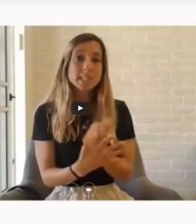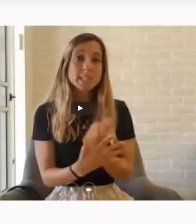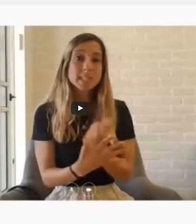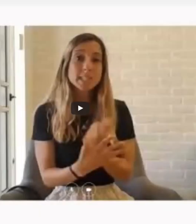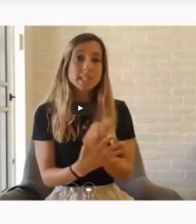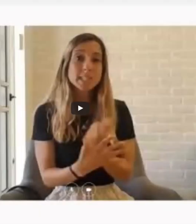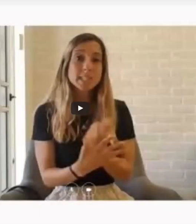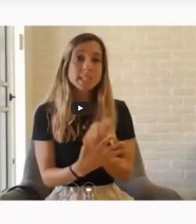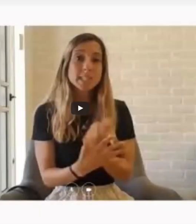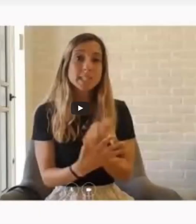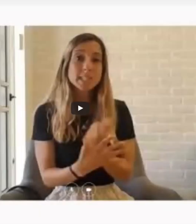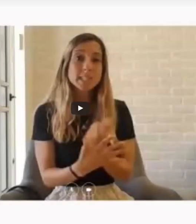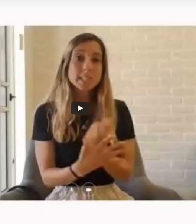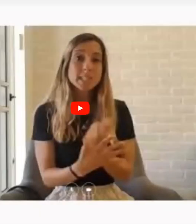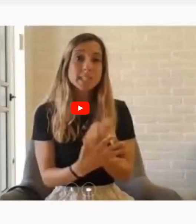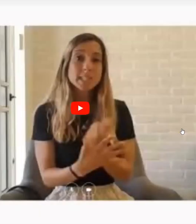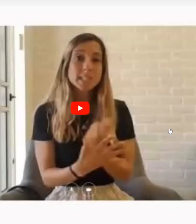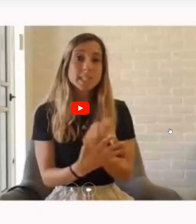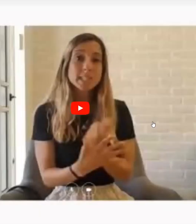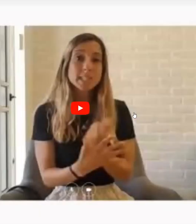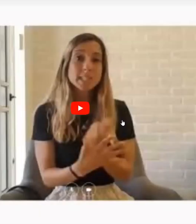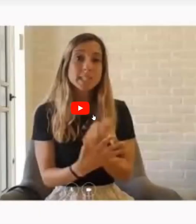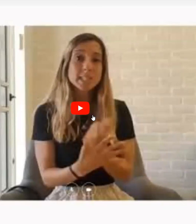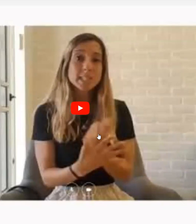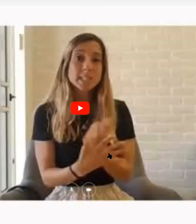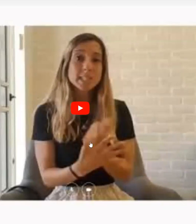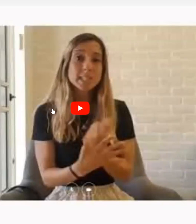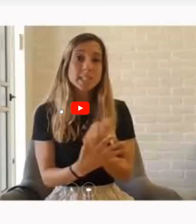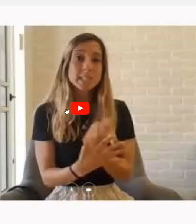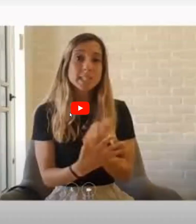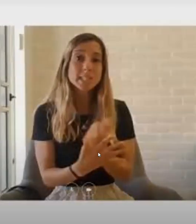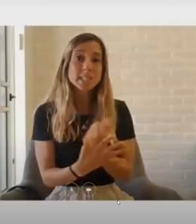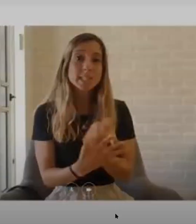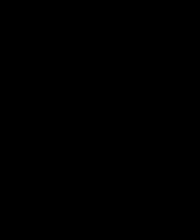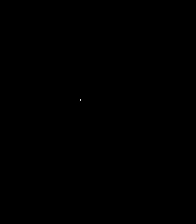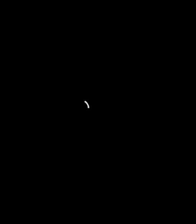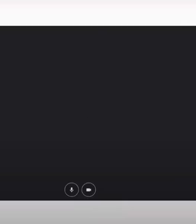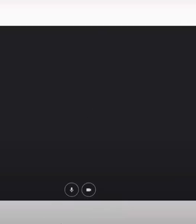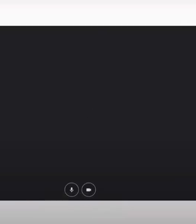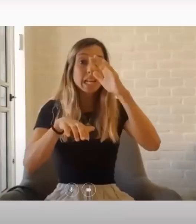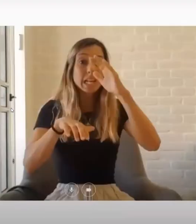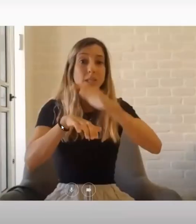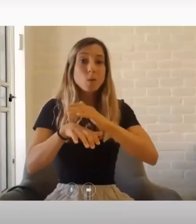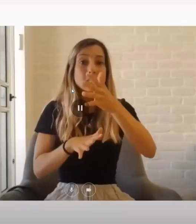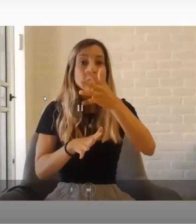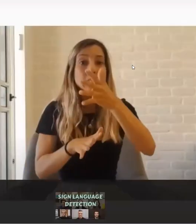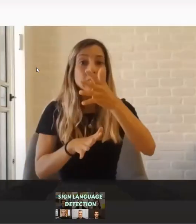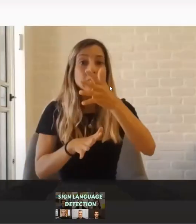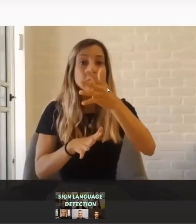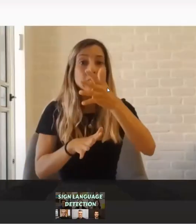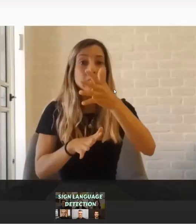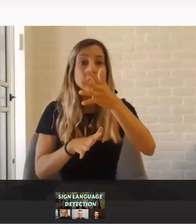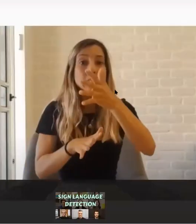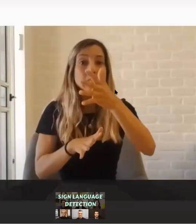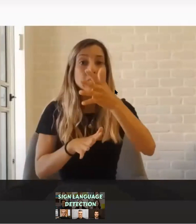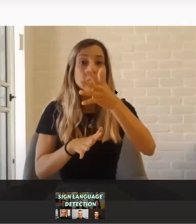Very cool. And what is the blue trace at the top left corner? Blue Oh, trace? that's the FPS. So because this